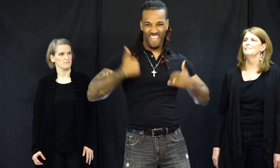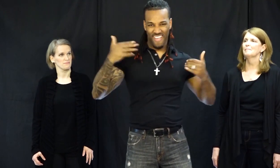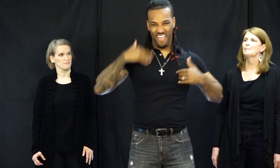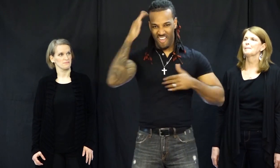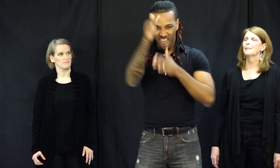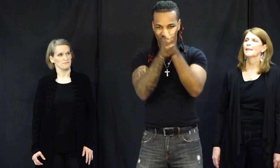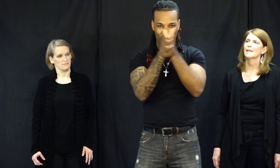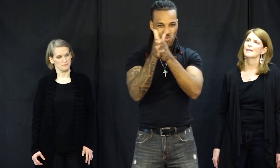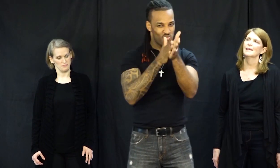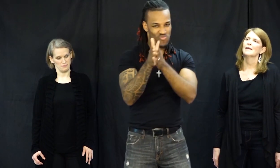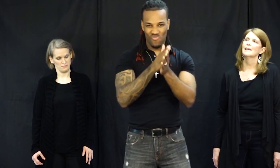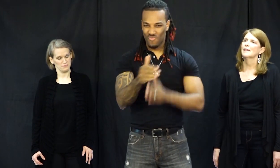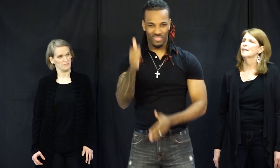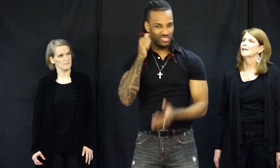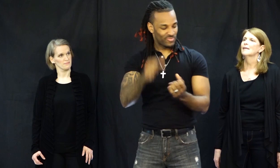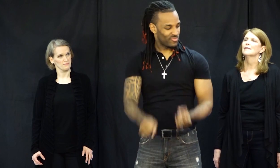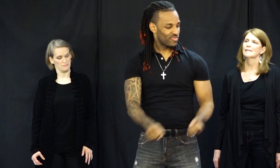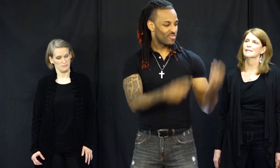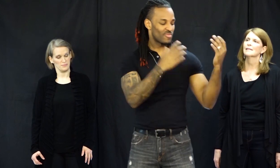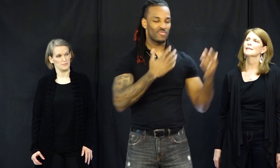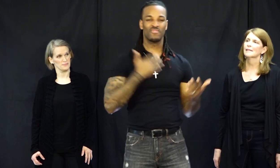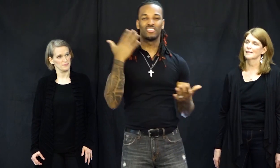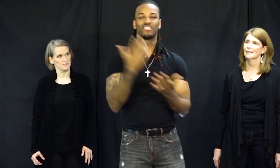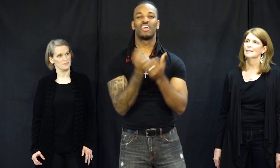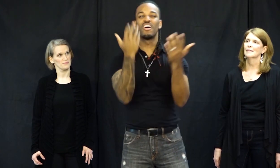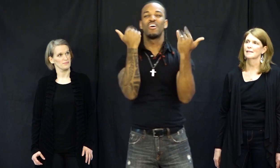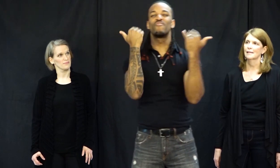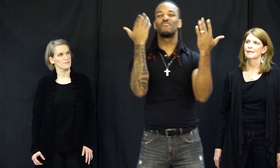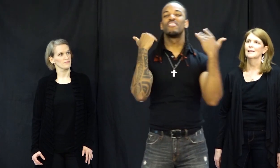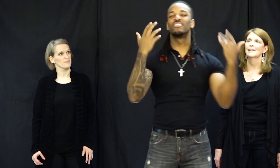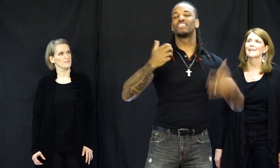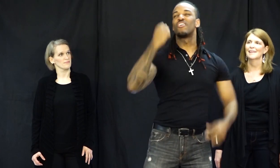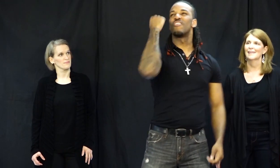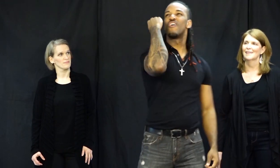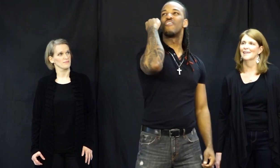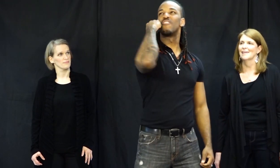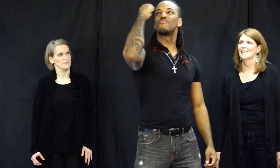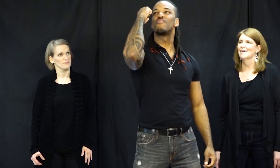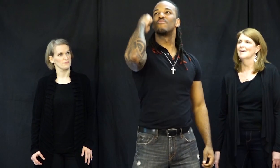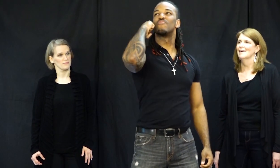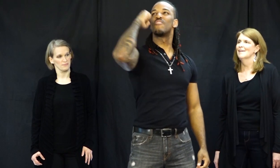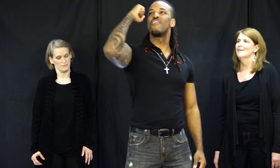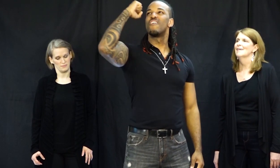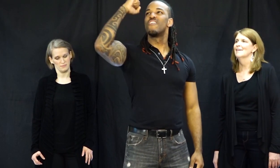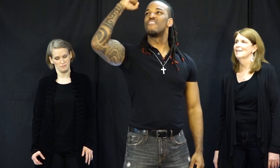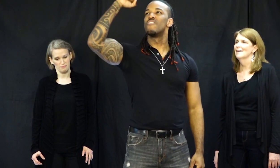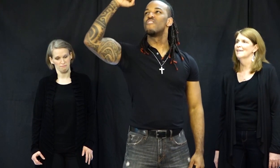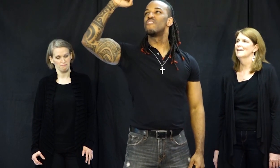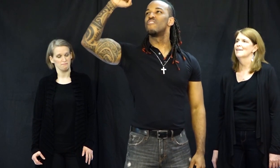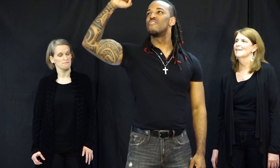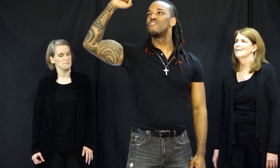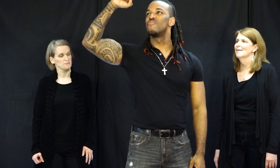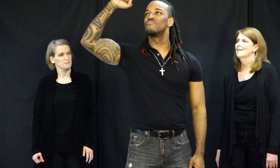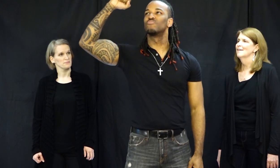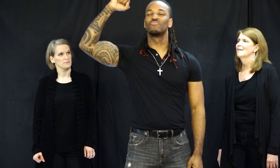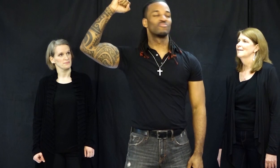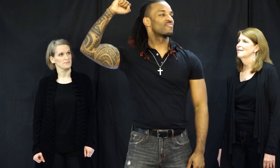I'm young, scrappy, and hungry, and I'm not throwing away my shot. Everybody sing! Whoa, whoa, whoa!